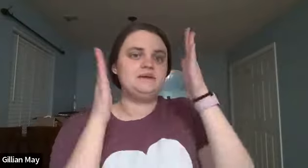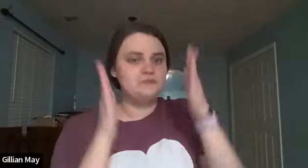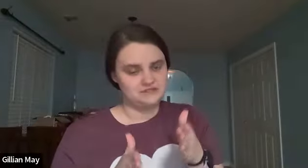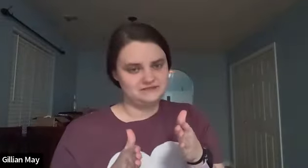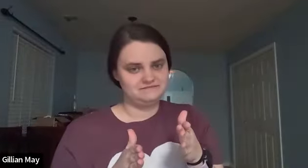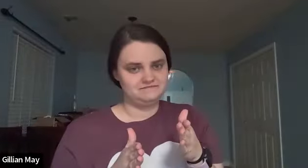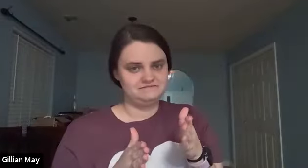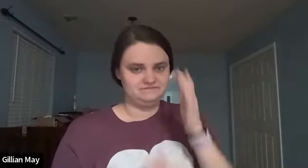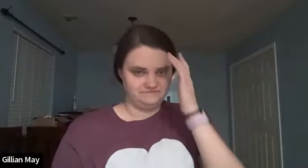person.